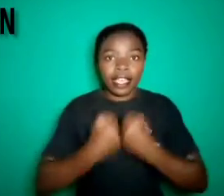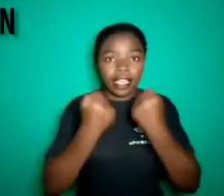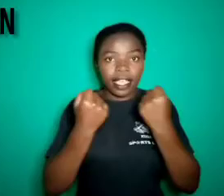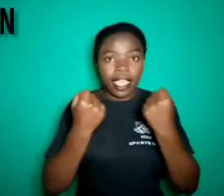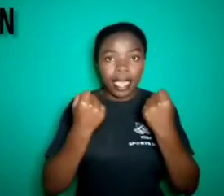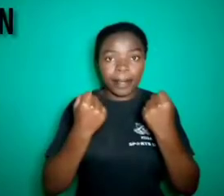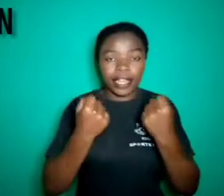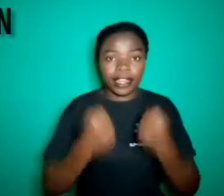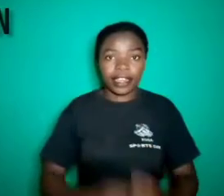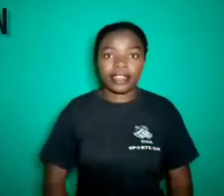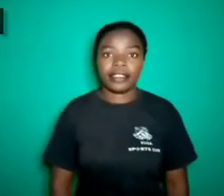happen.